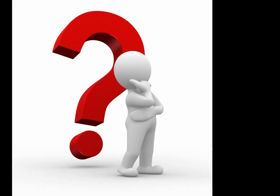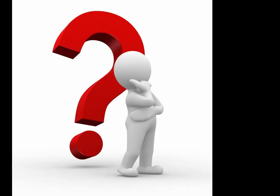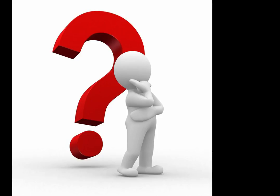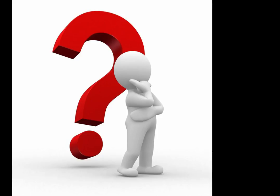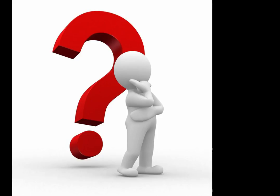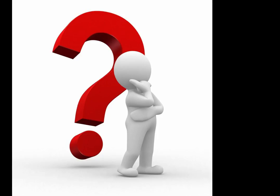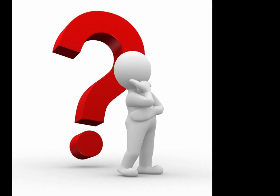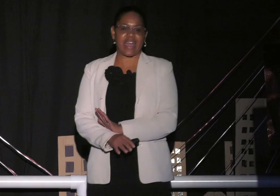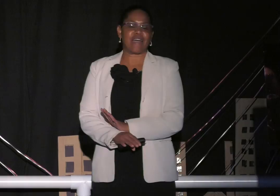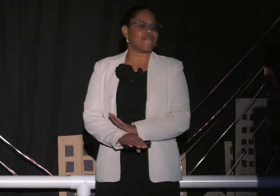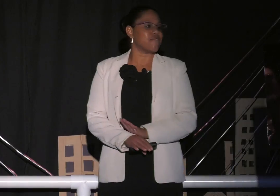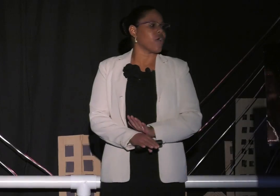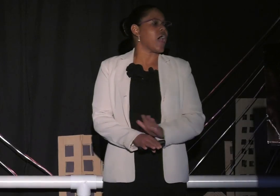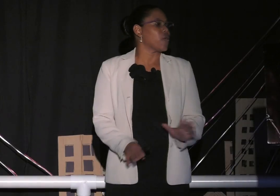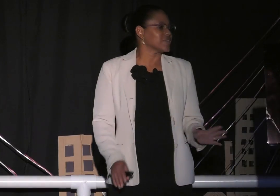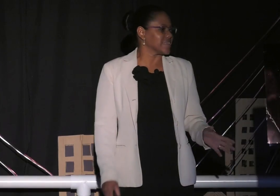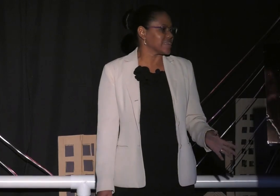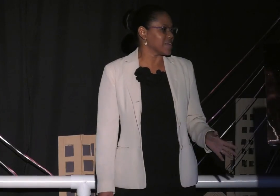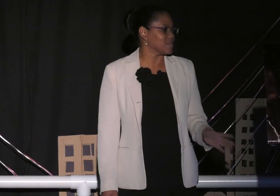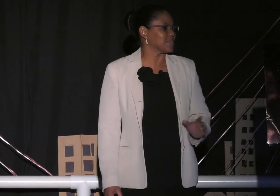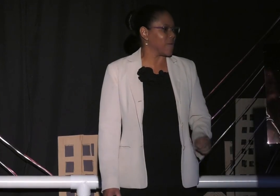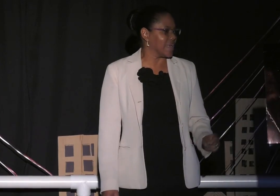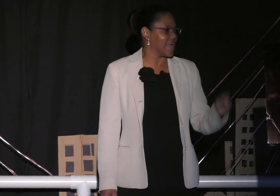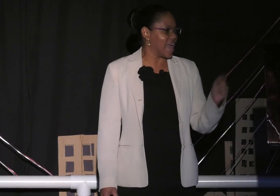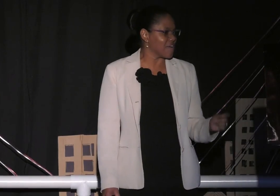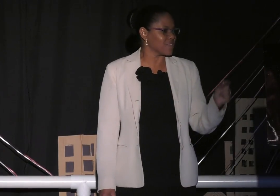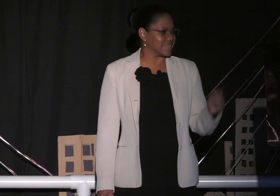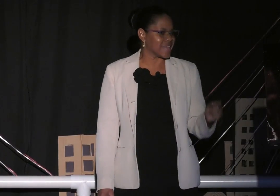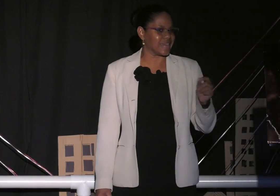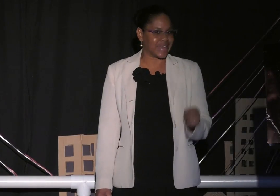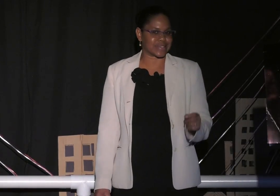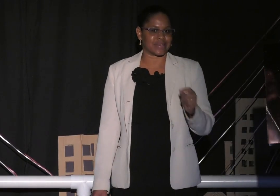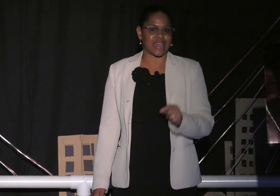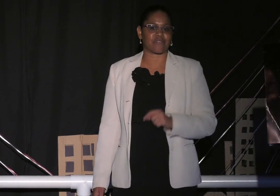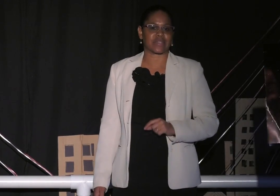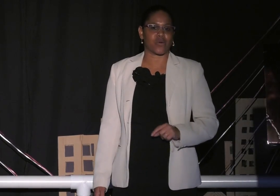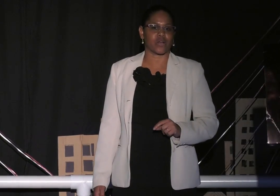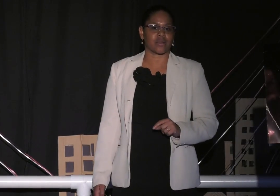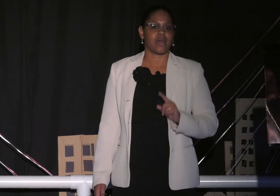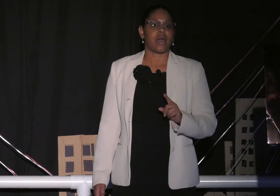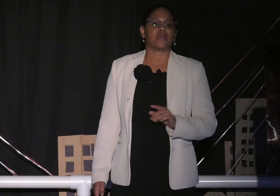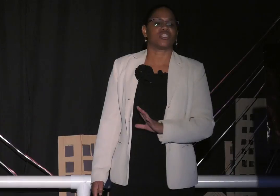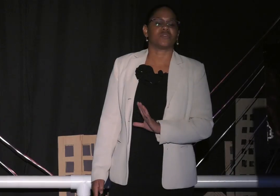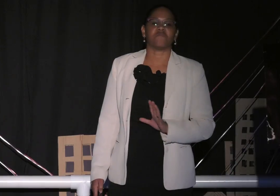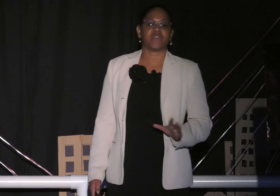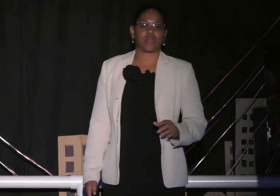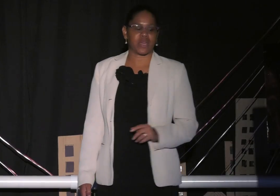have me sitting for hours at a time, spelling every single letter to every single word. But she was very